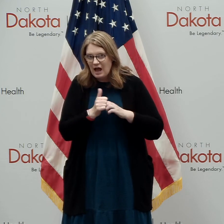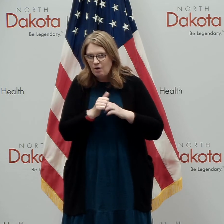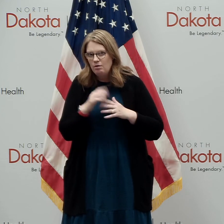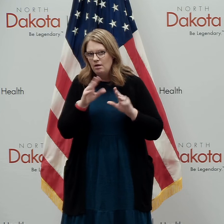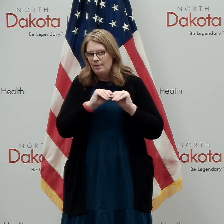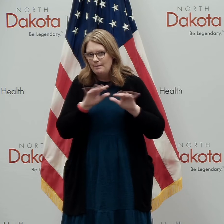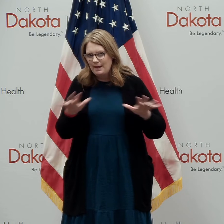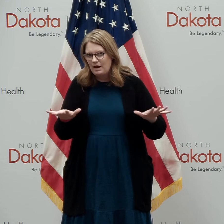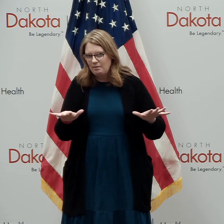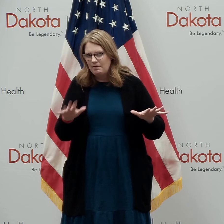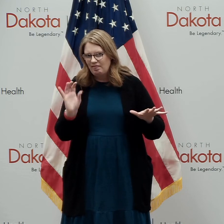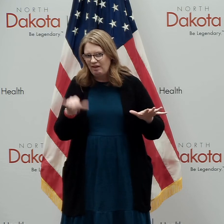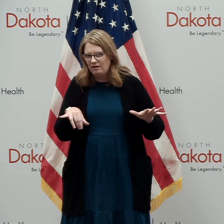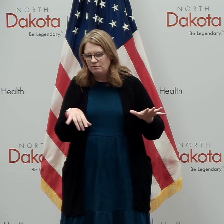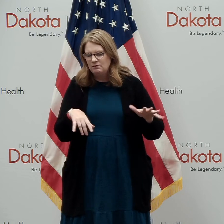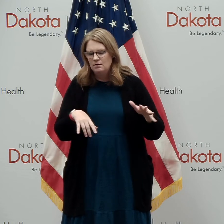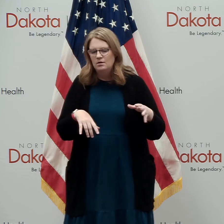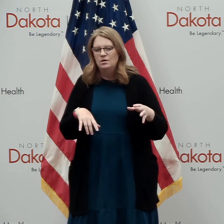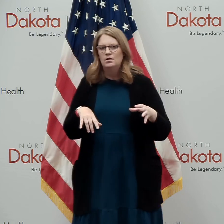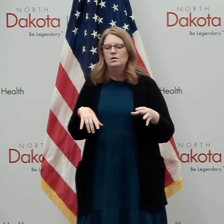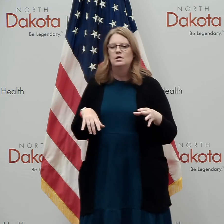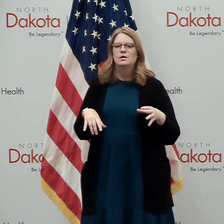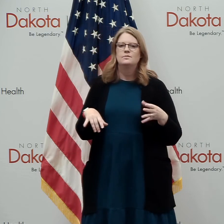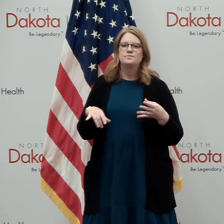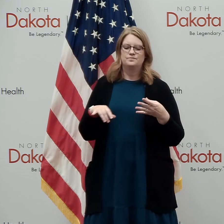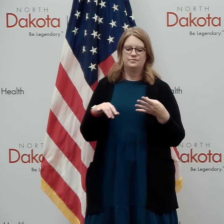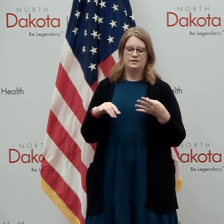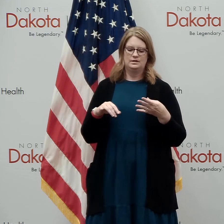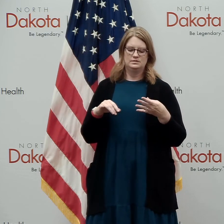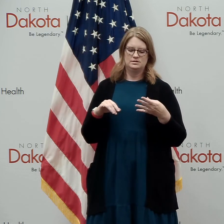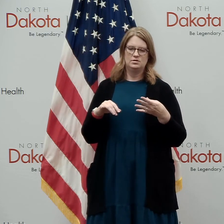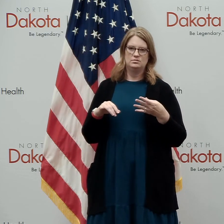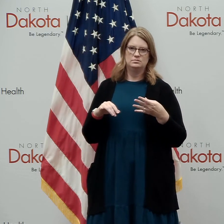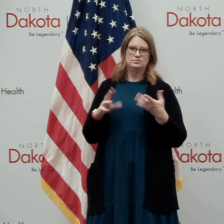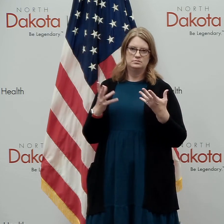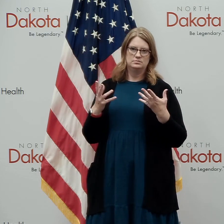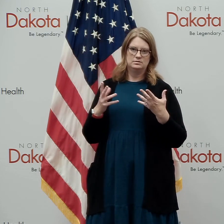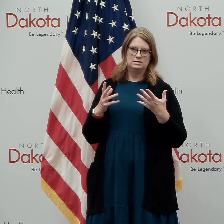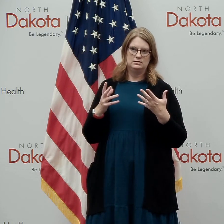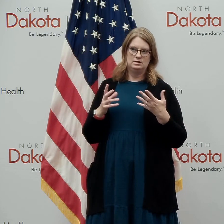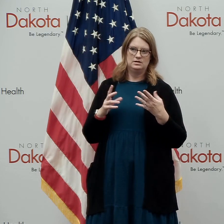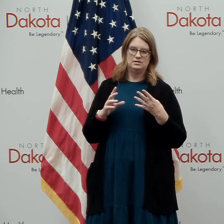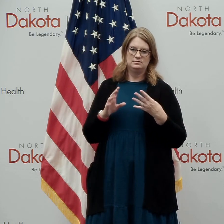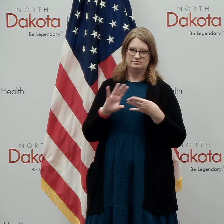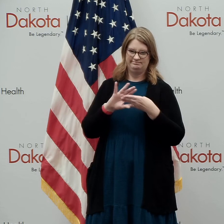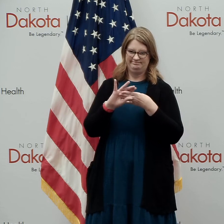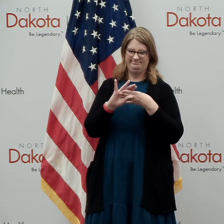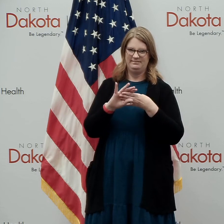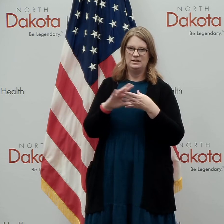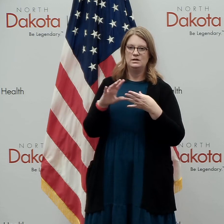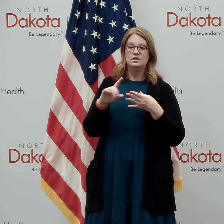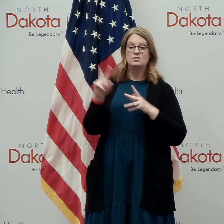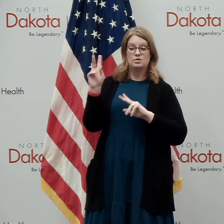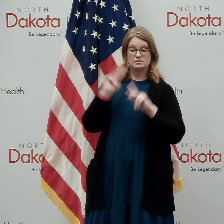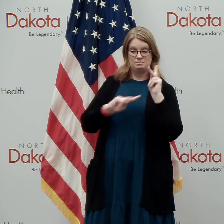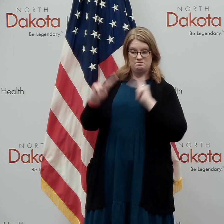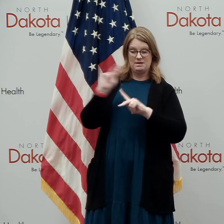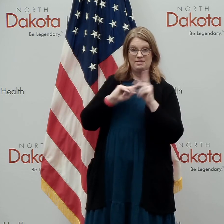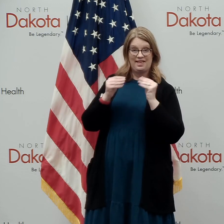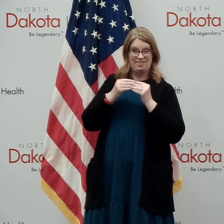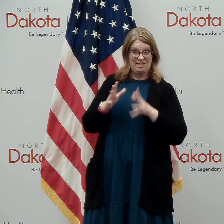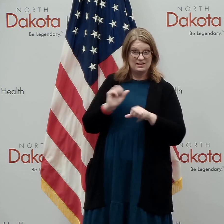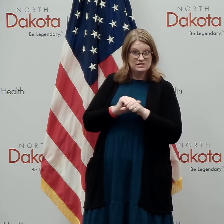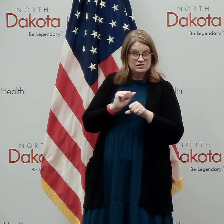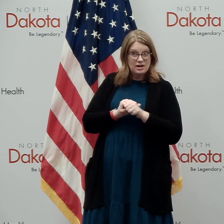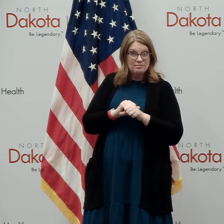pandemic. If those two things have to be in place, and so we'll make that payment for those people that had lost jobs